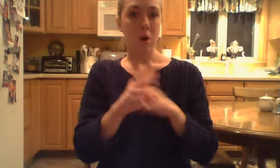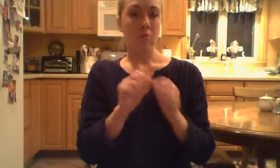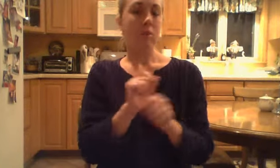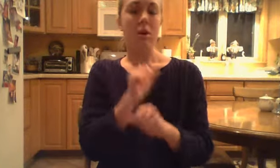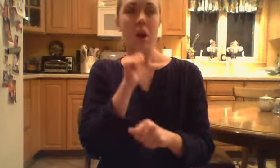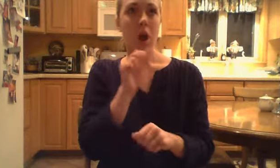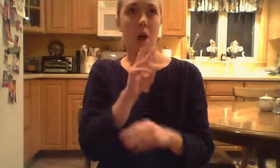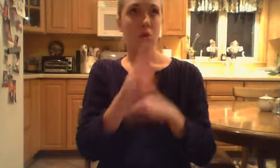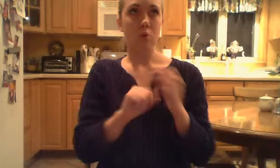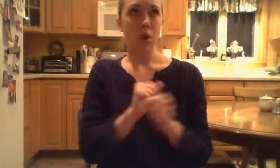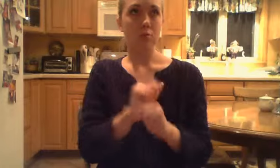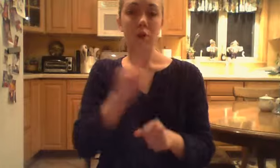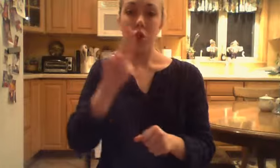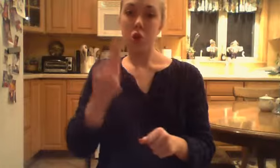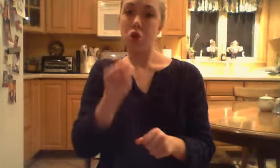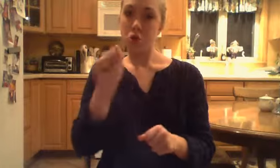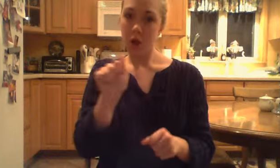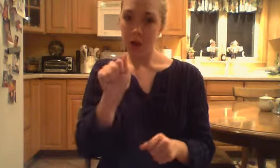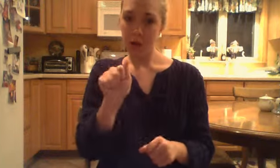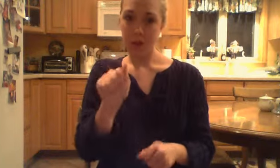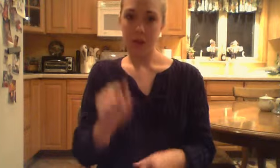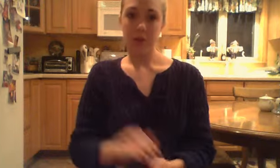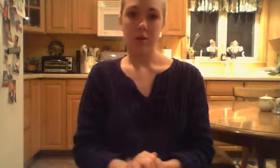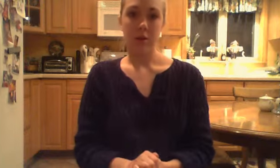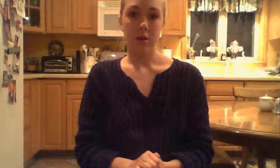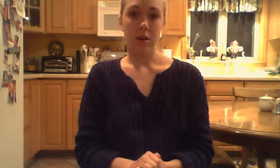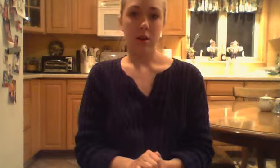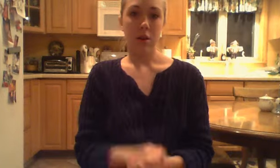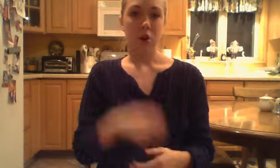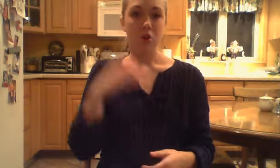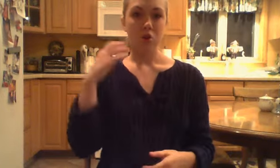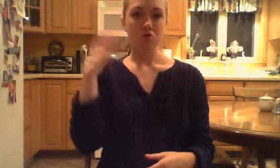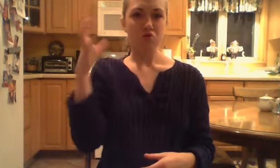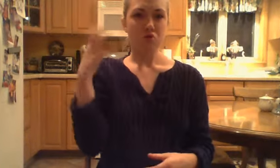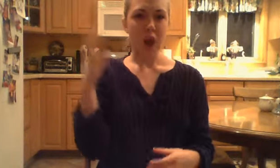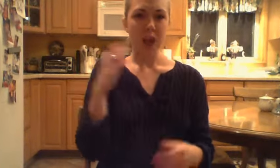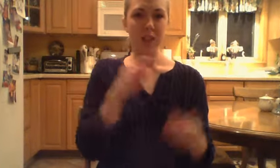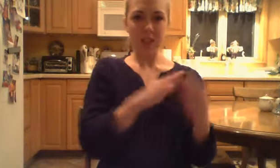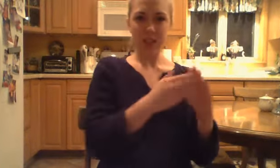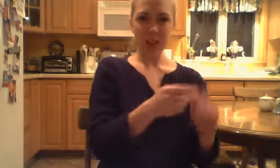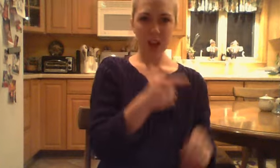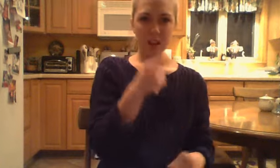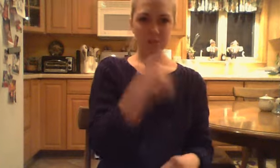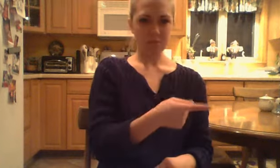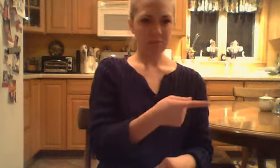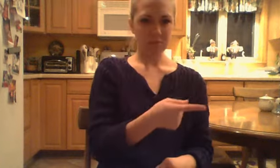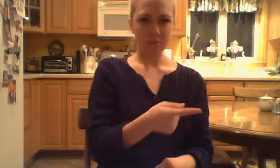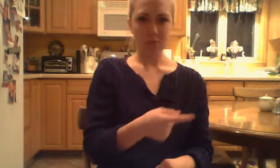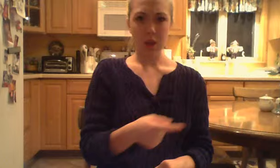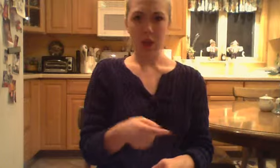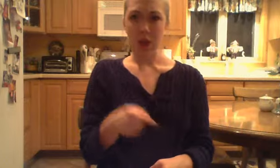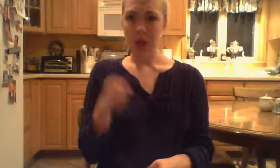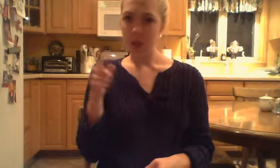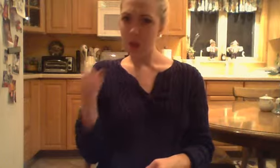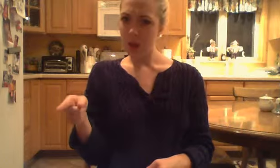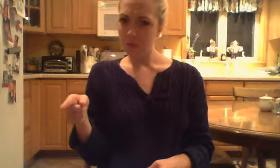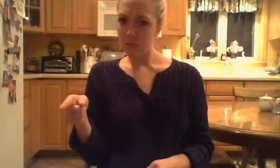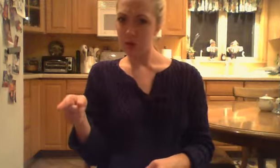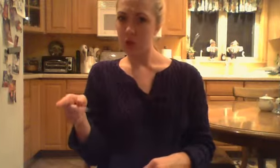A crazy big city like New York. And then, when she went to New Mexico, she lived out in the desert. And she loved